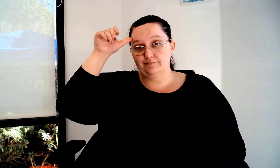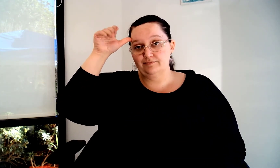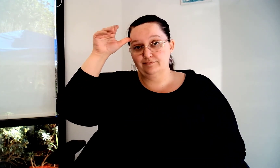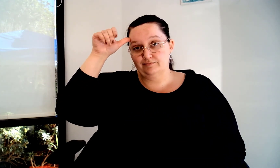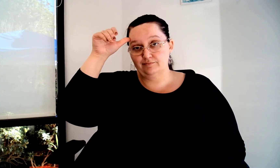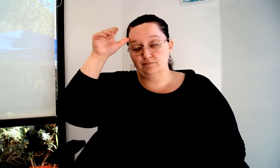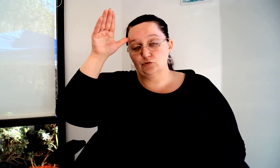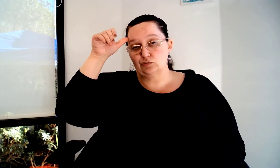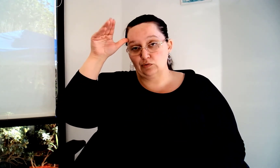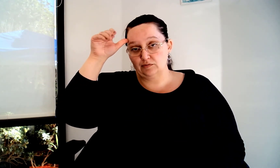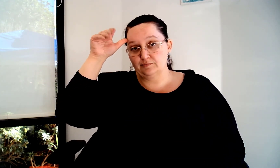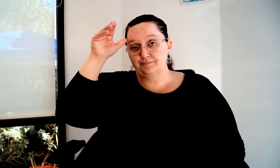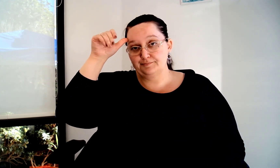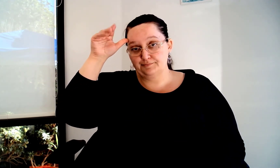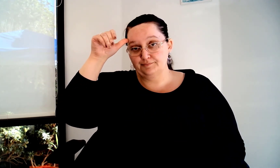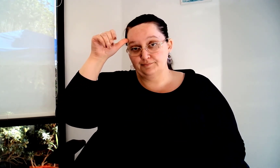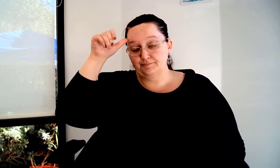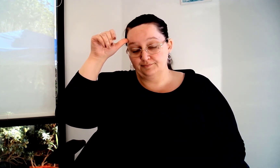it's going to be a waving open B.